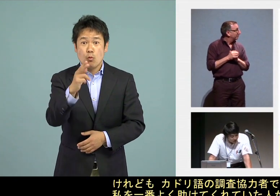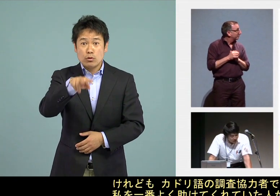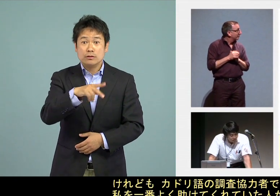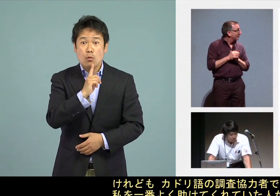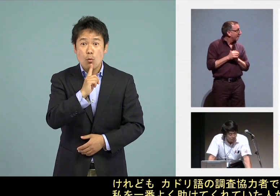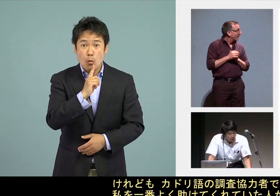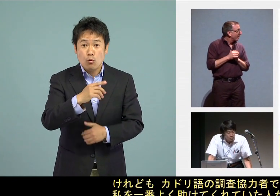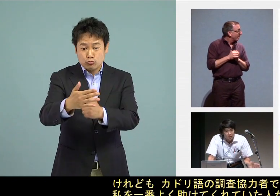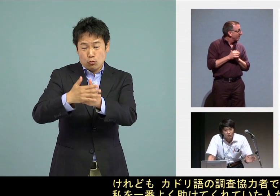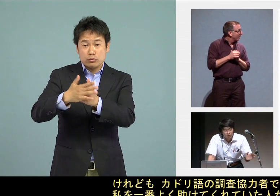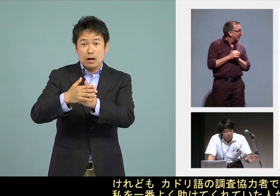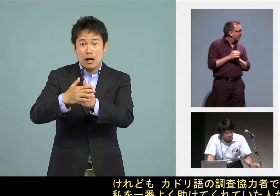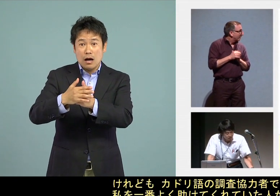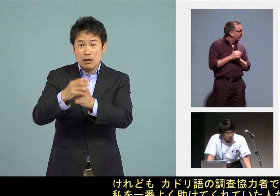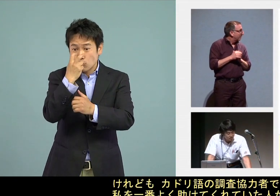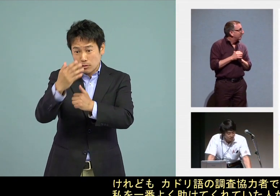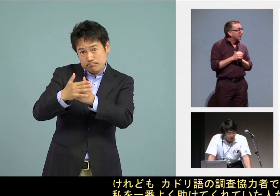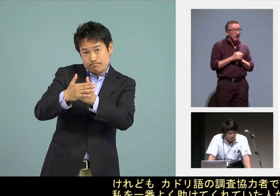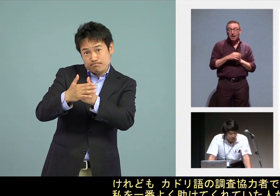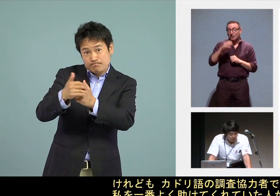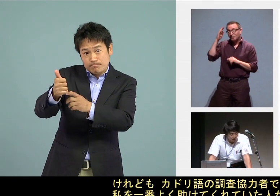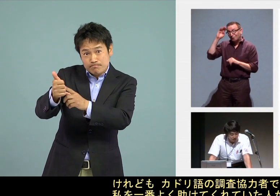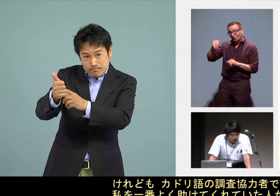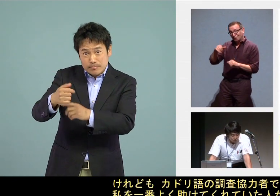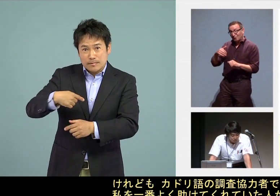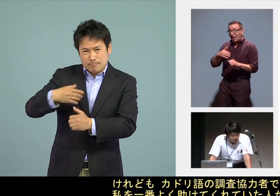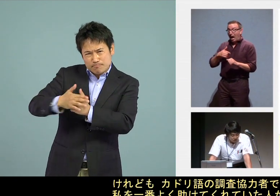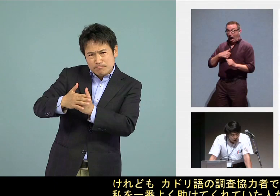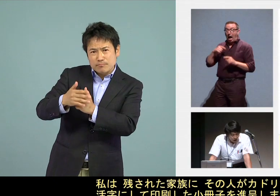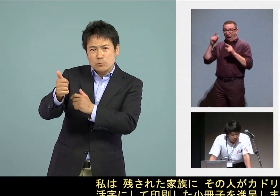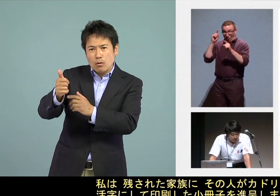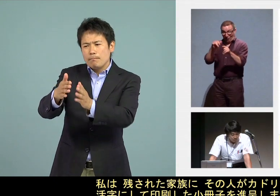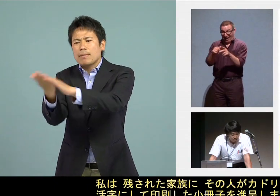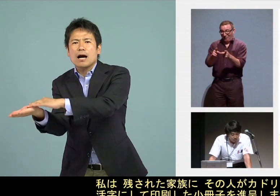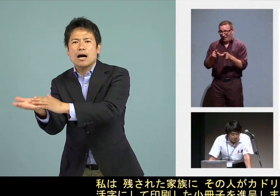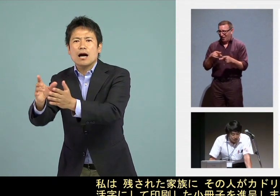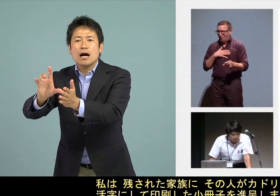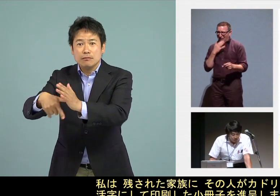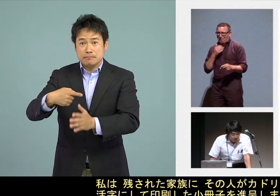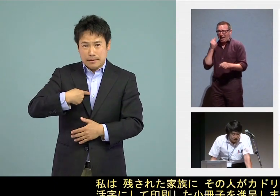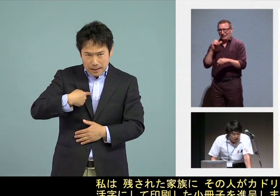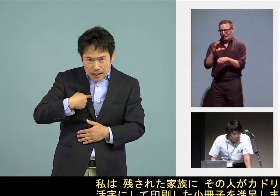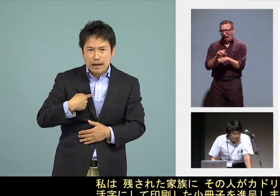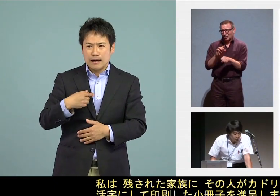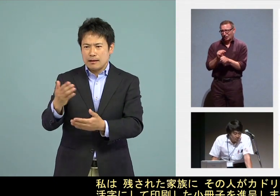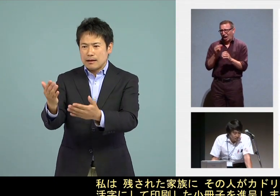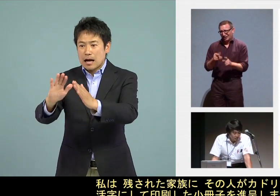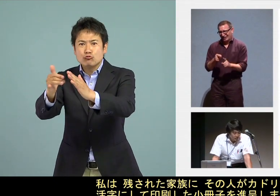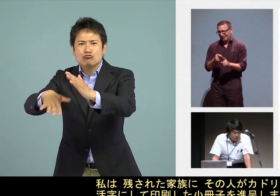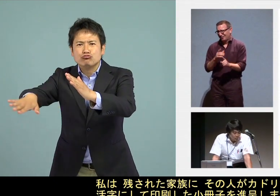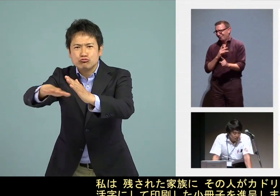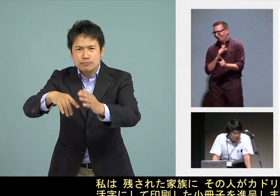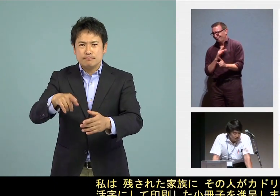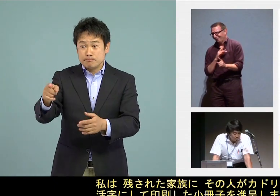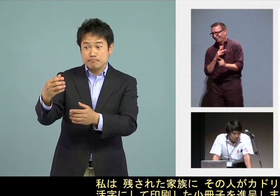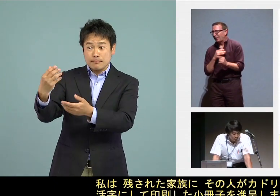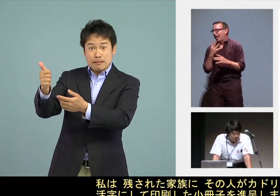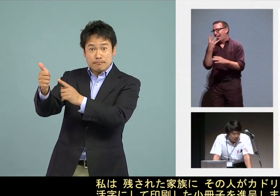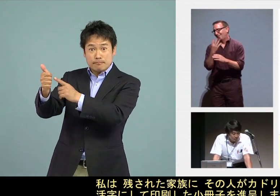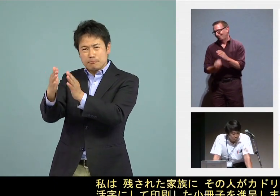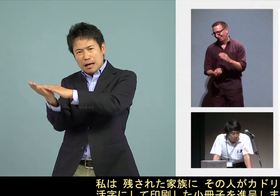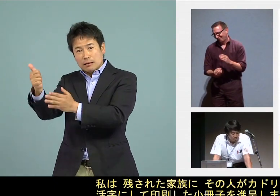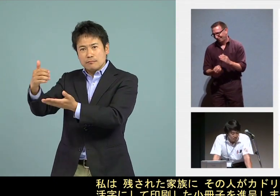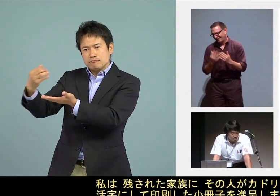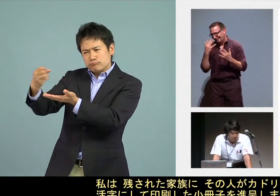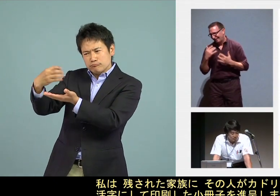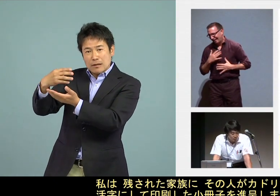after the death of my best consultant of Kadori language, I gave his family a typed and printed booklet